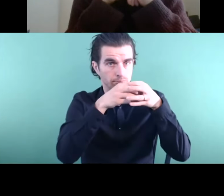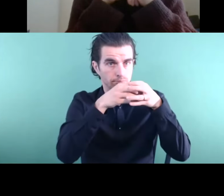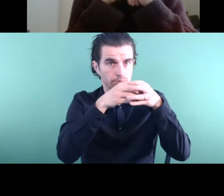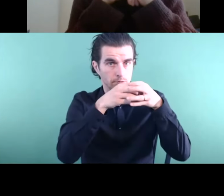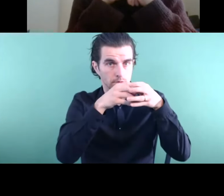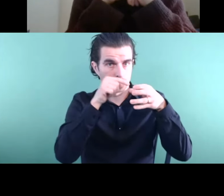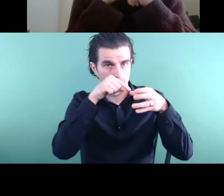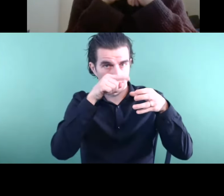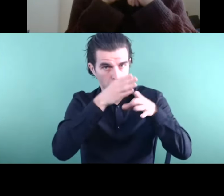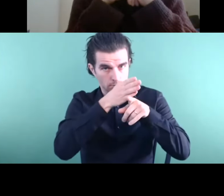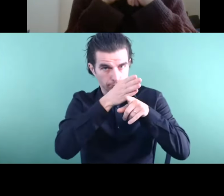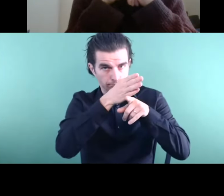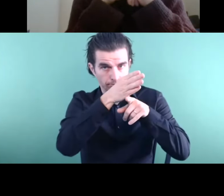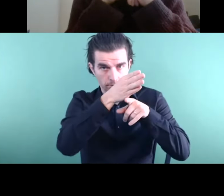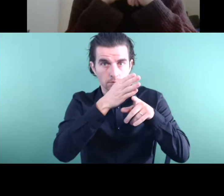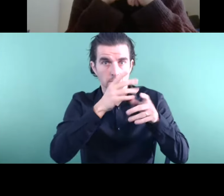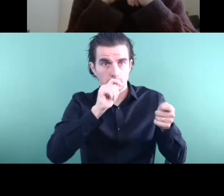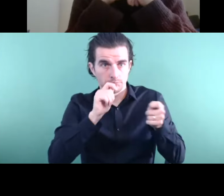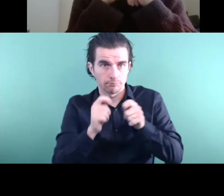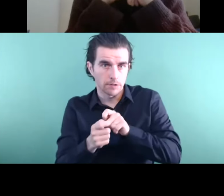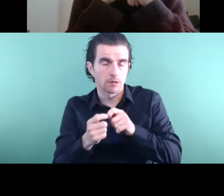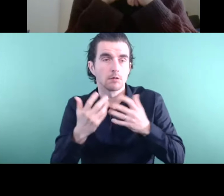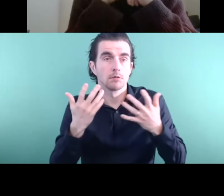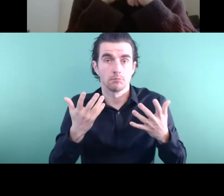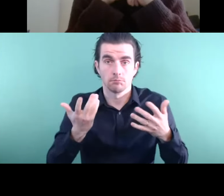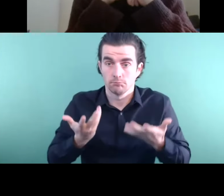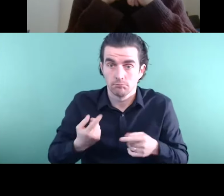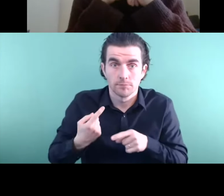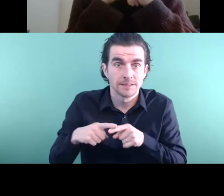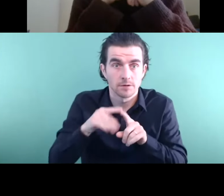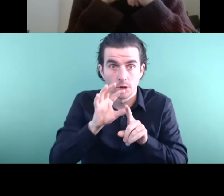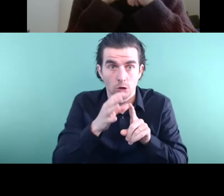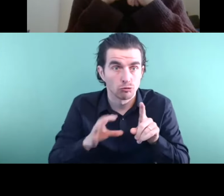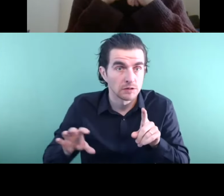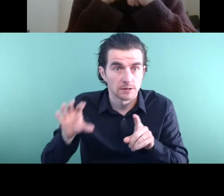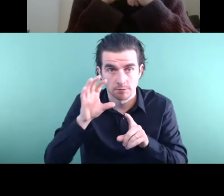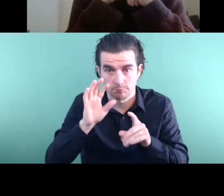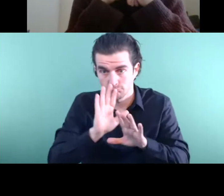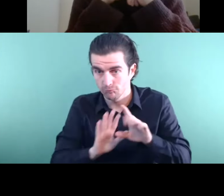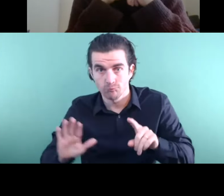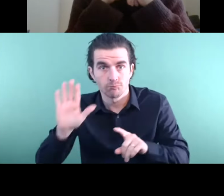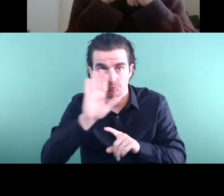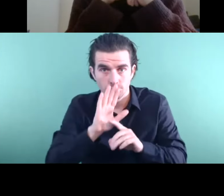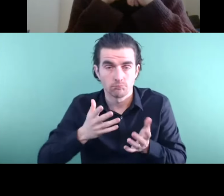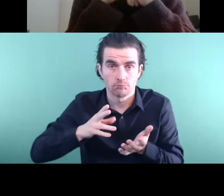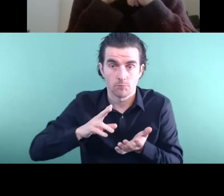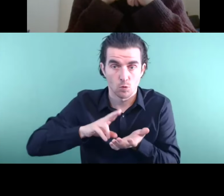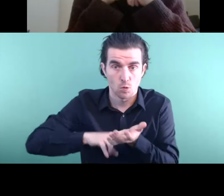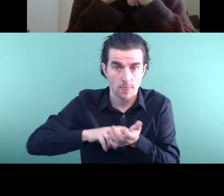England, sometimes having quite different processes, but also different data. And that